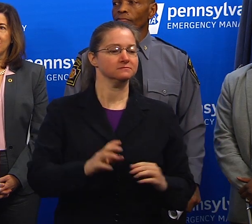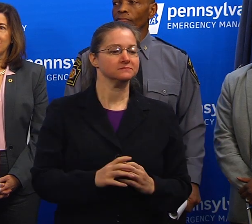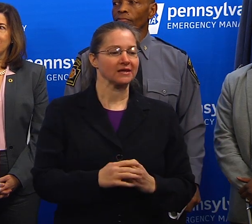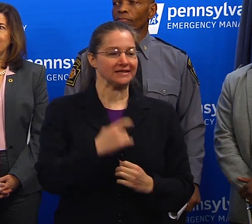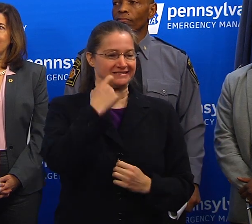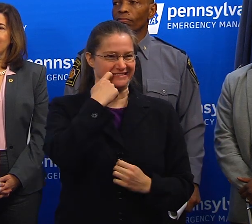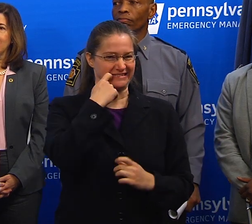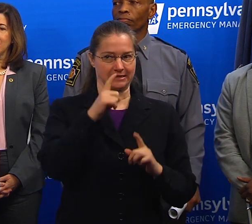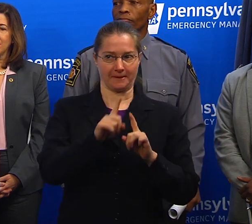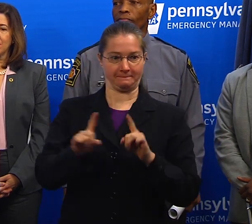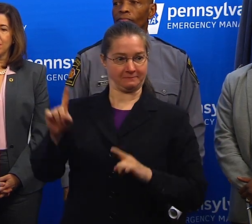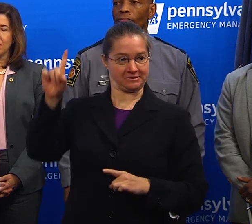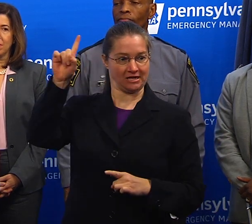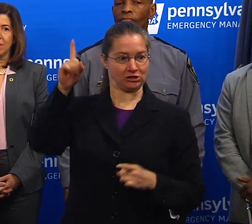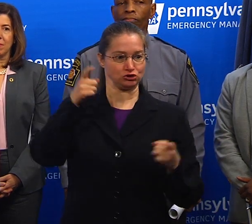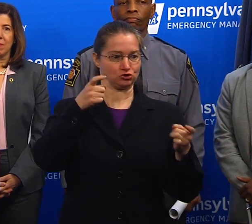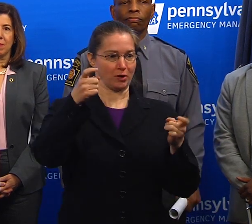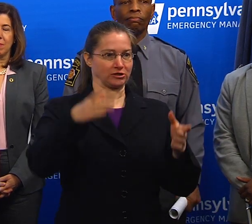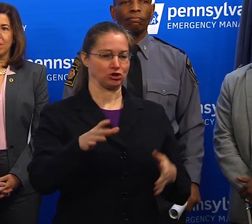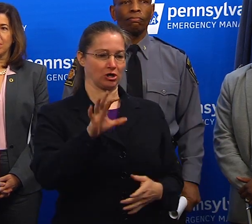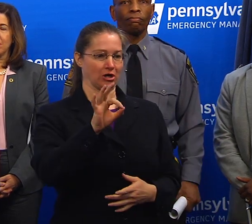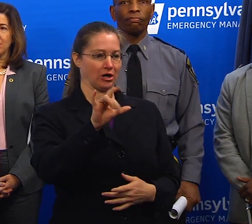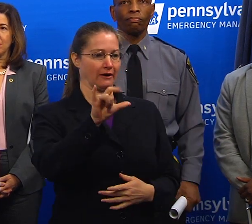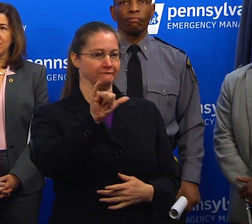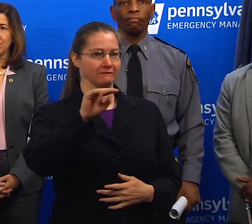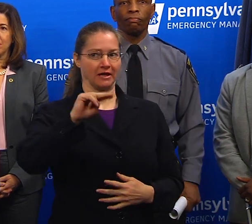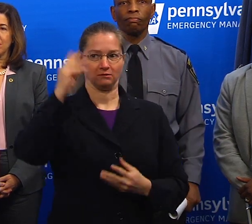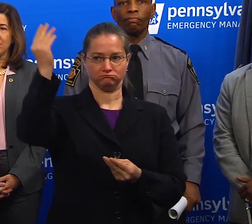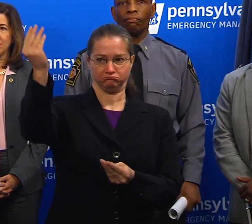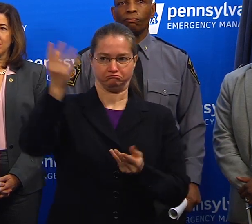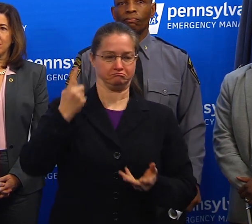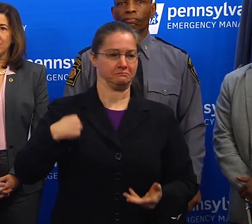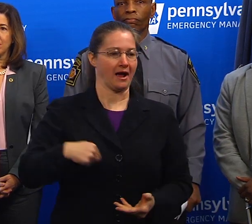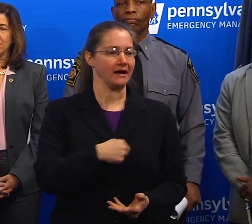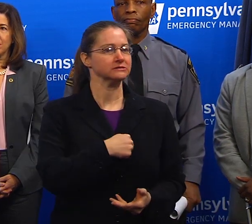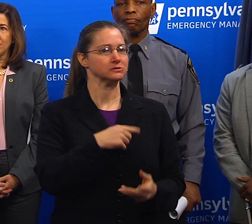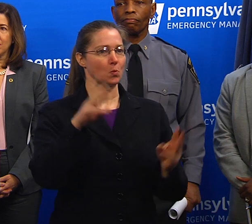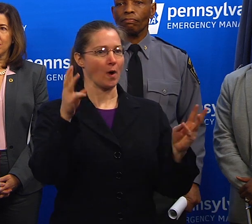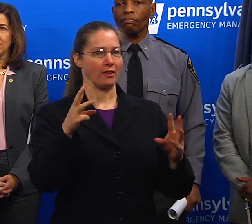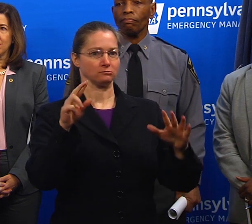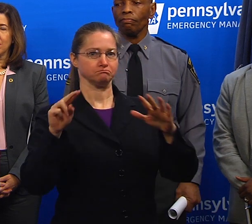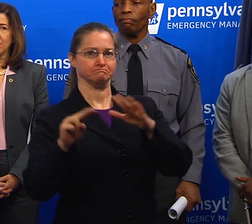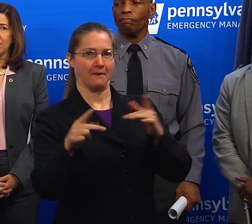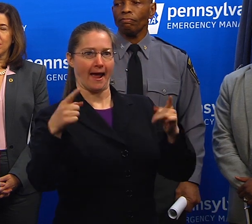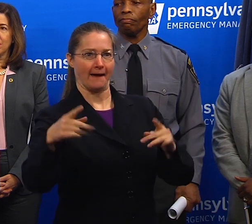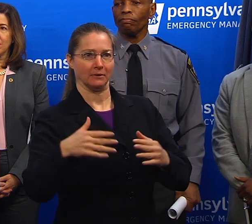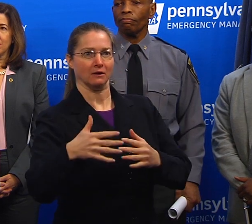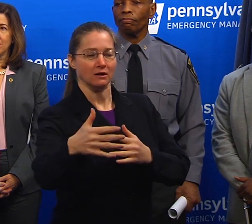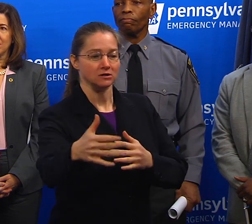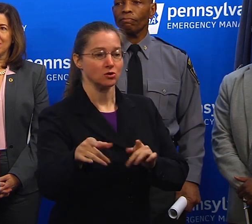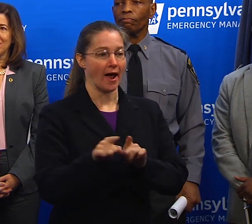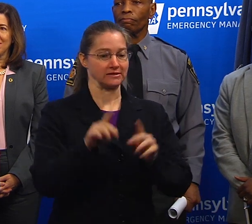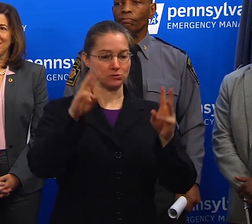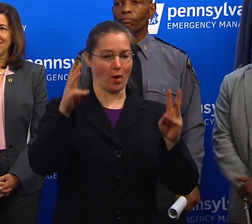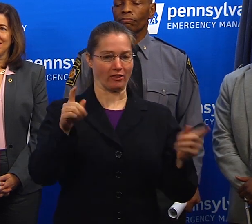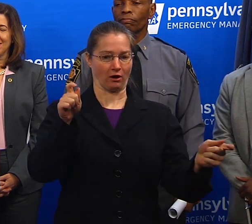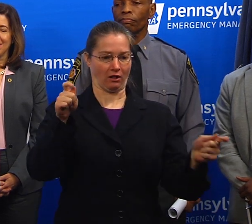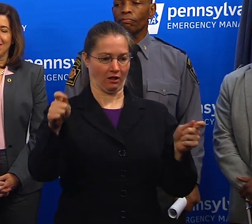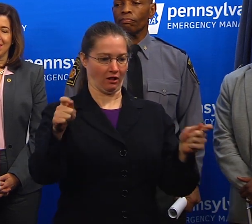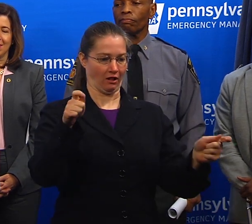Director Flynn on the weather forecast, and that this weather continues to do will continue to